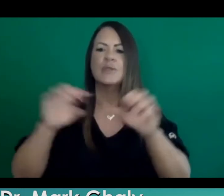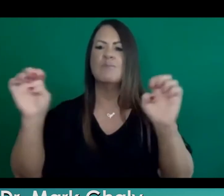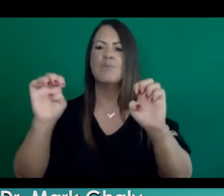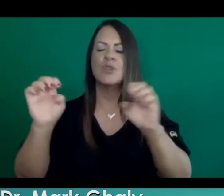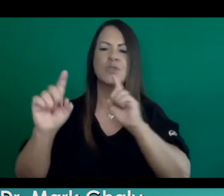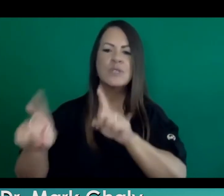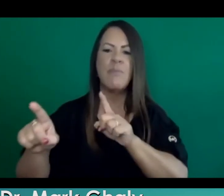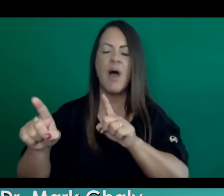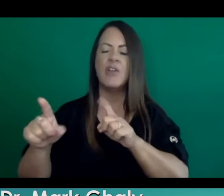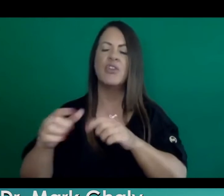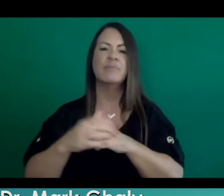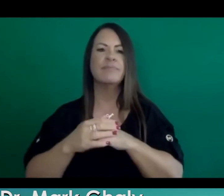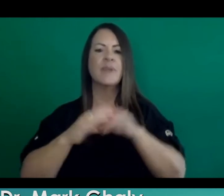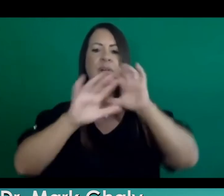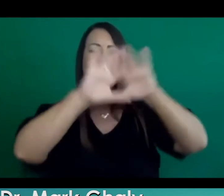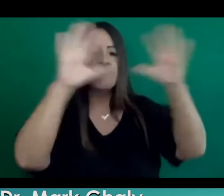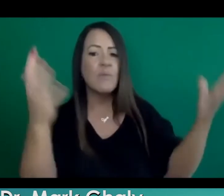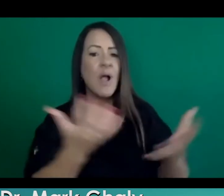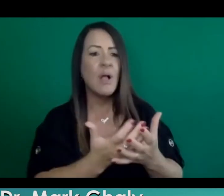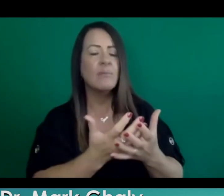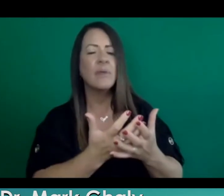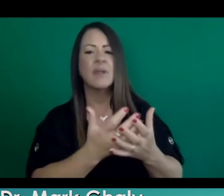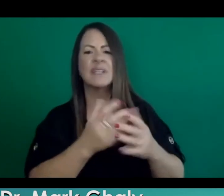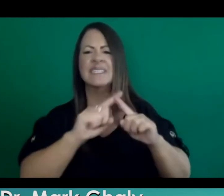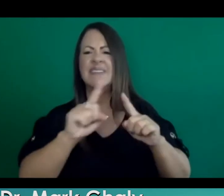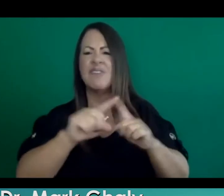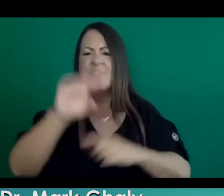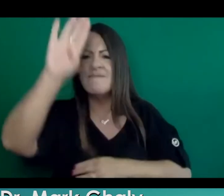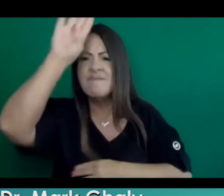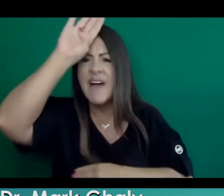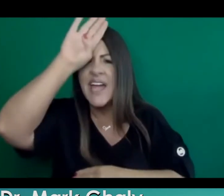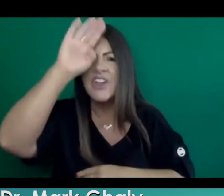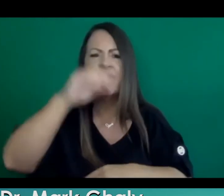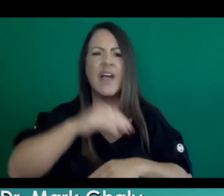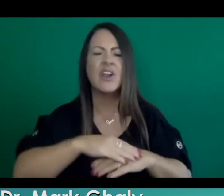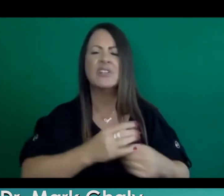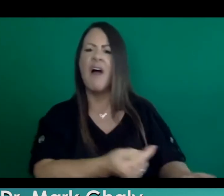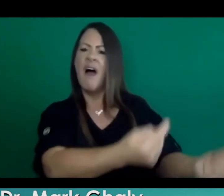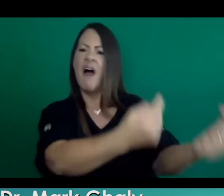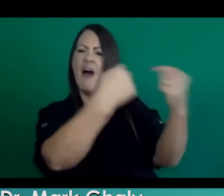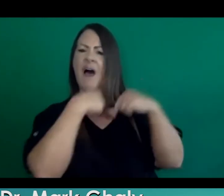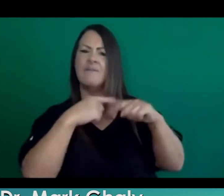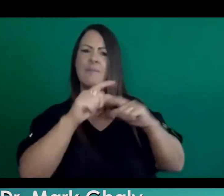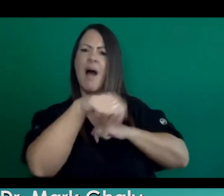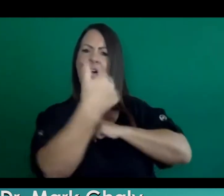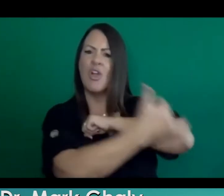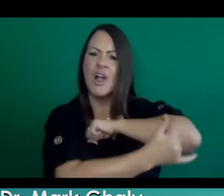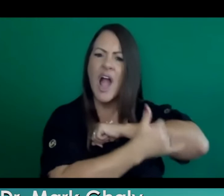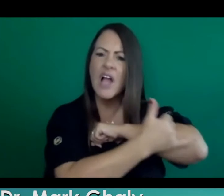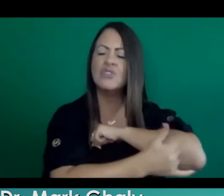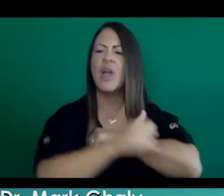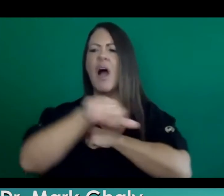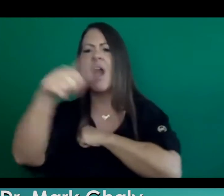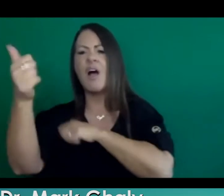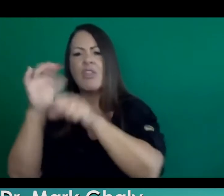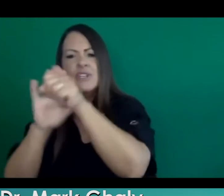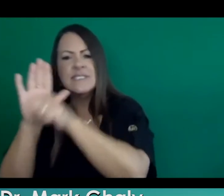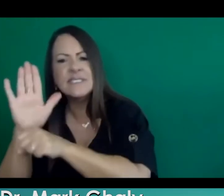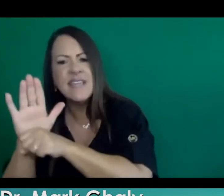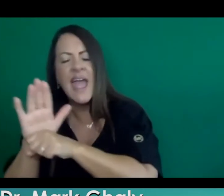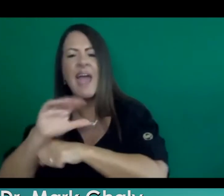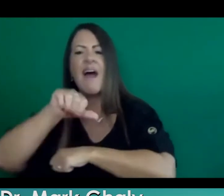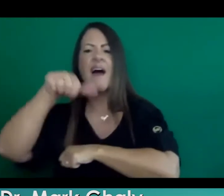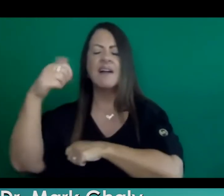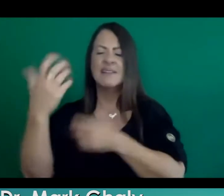globe, firefighters who've come across seas, across rivers, multiple state lines to help us